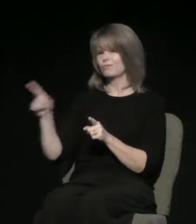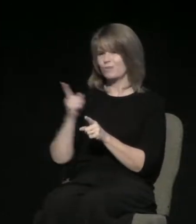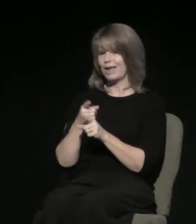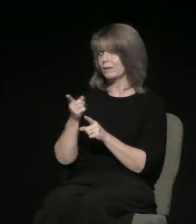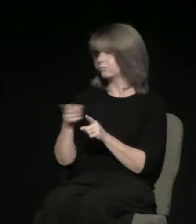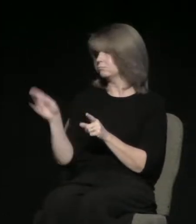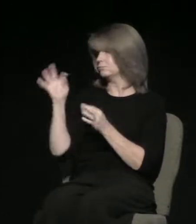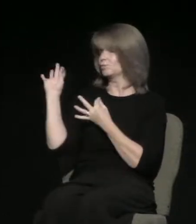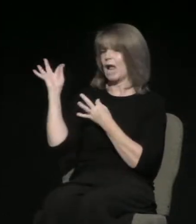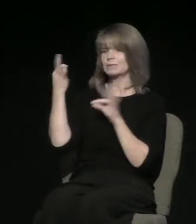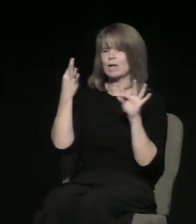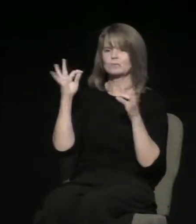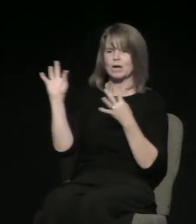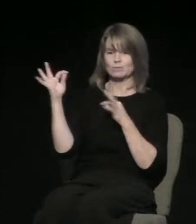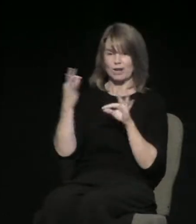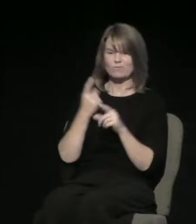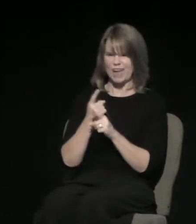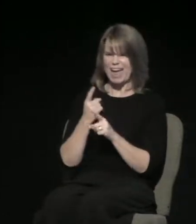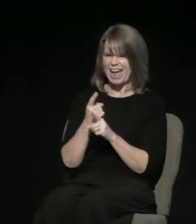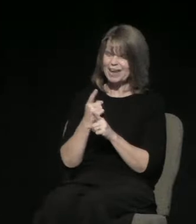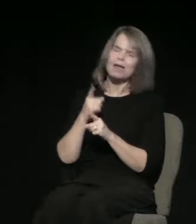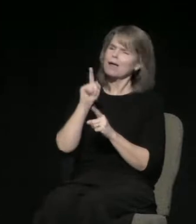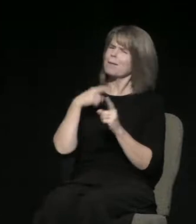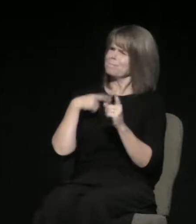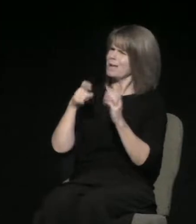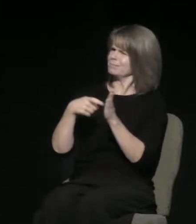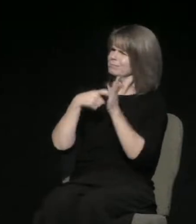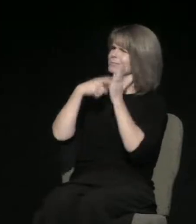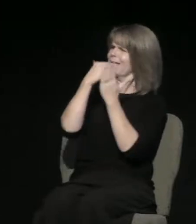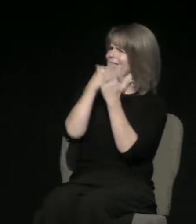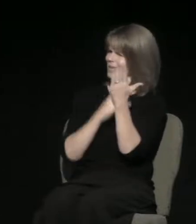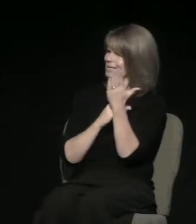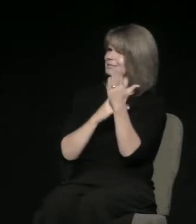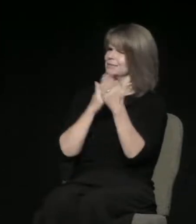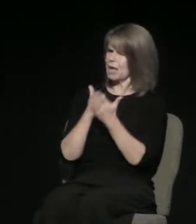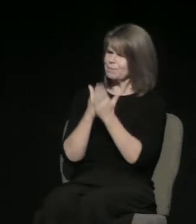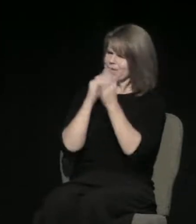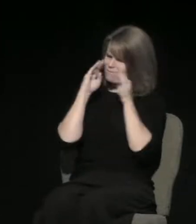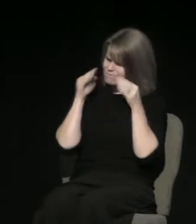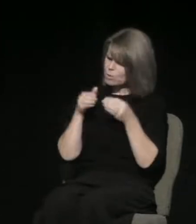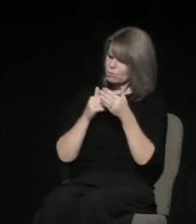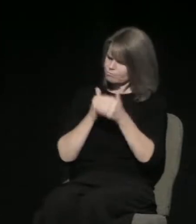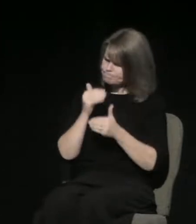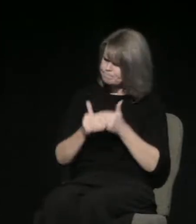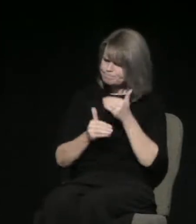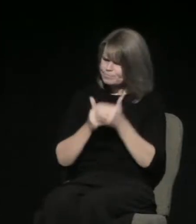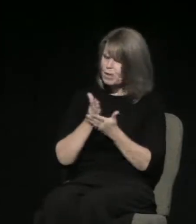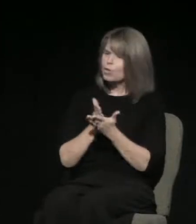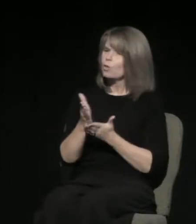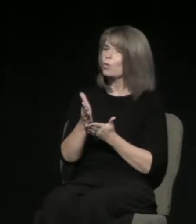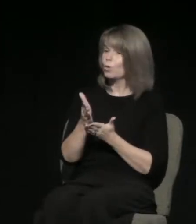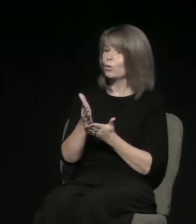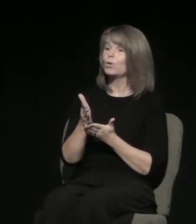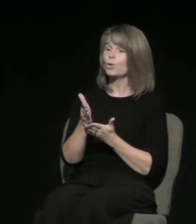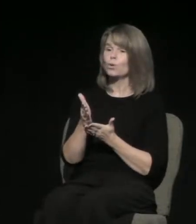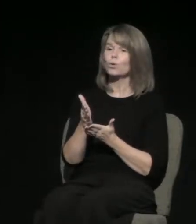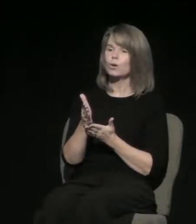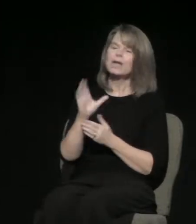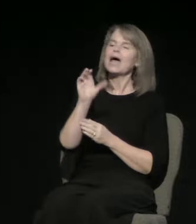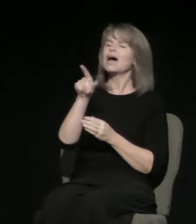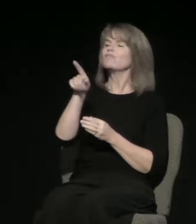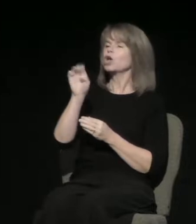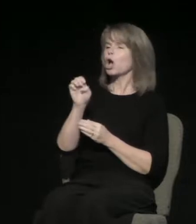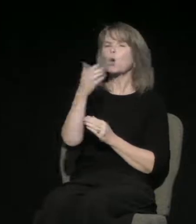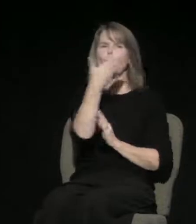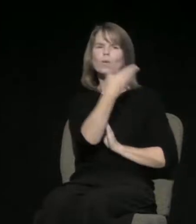And I'm Gone I've got to Have a list Something I Can stay Focused on And work Through And we Have the Code on